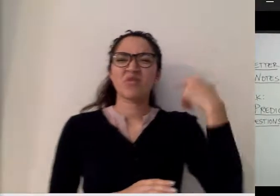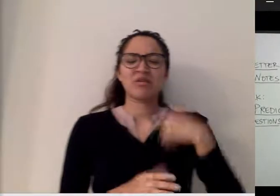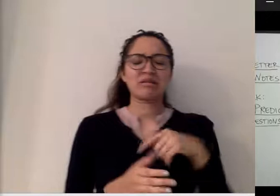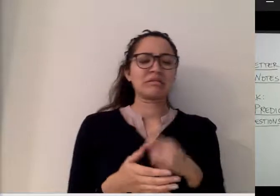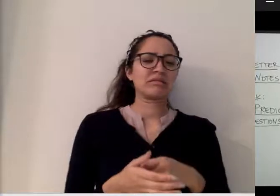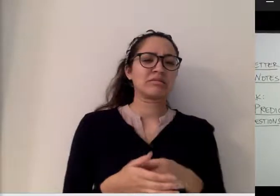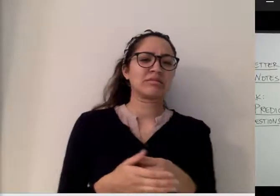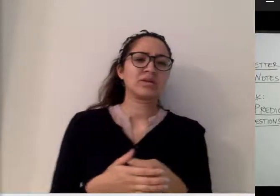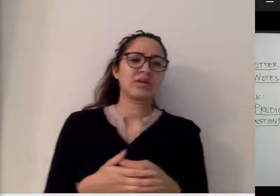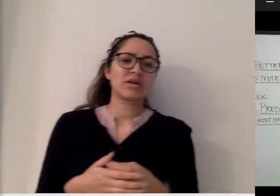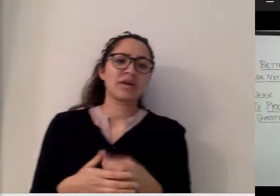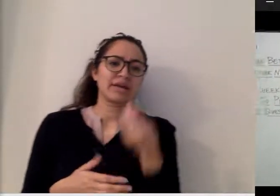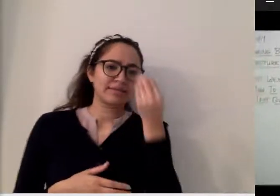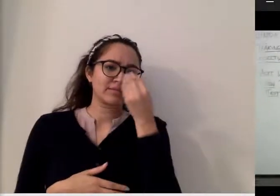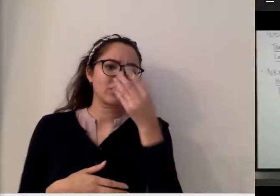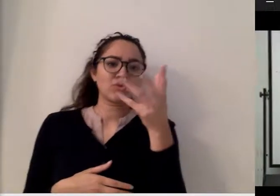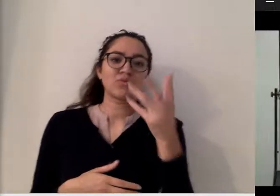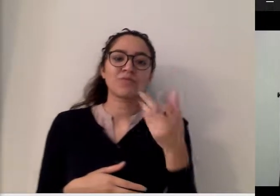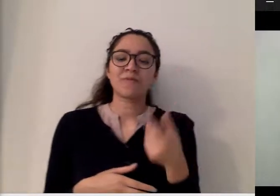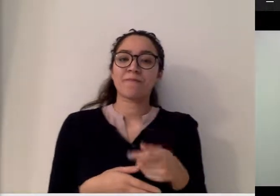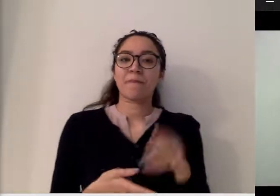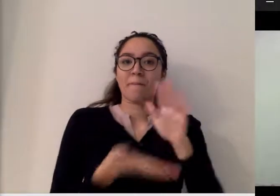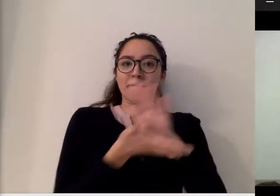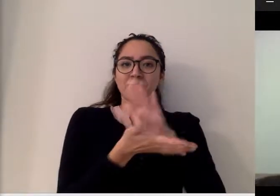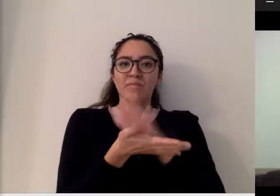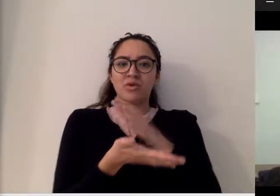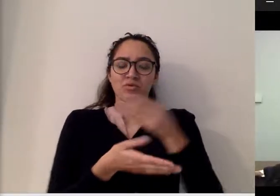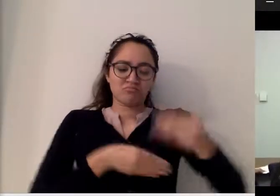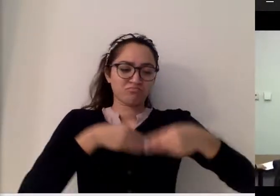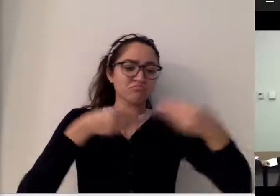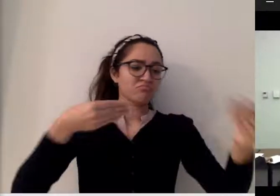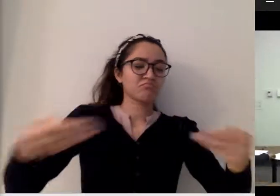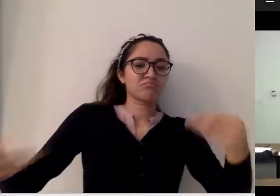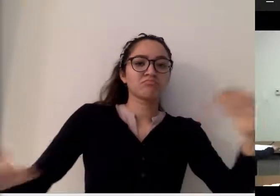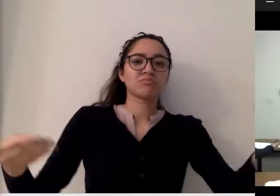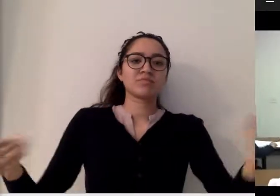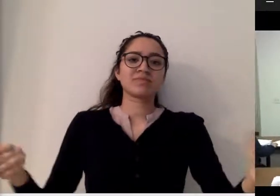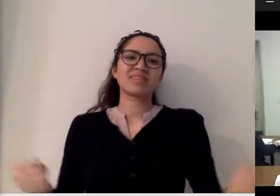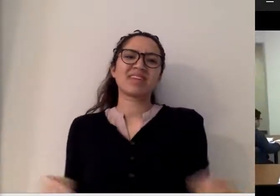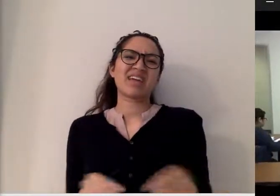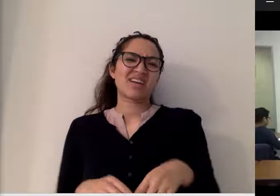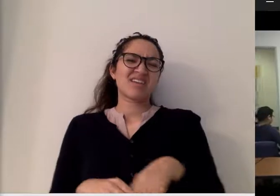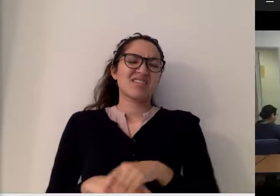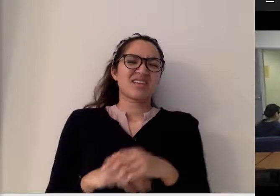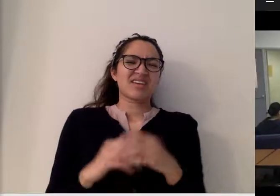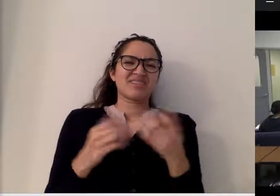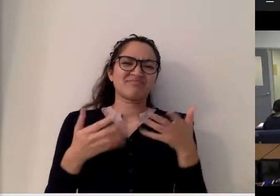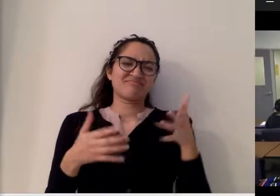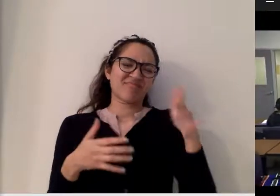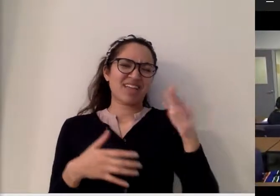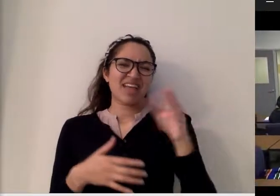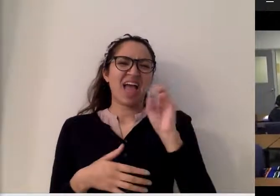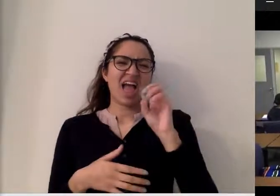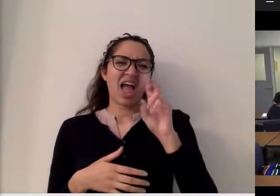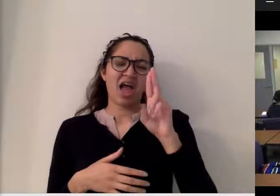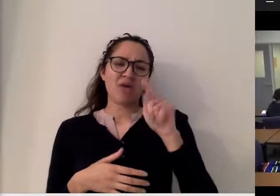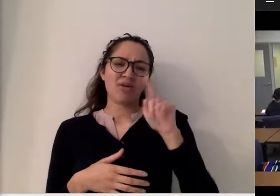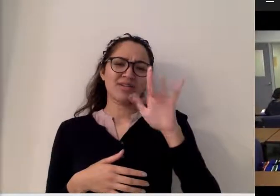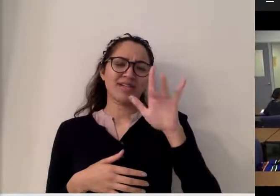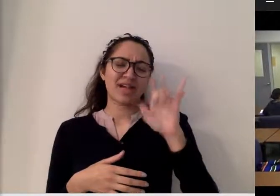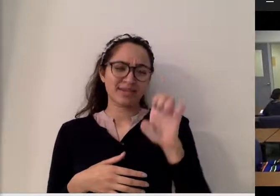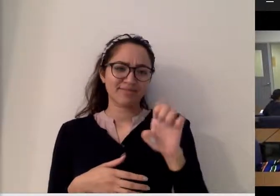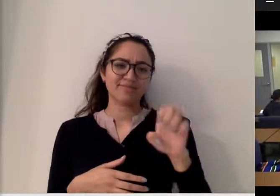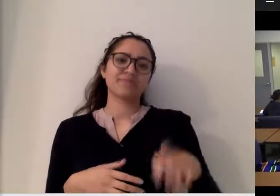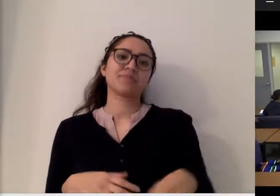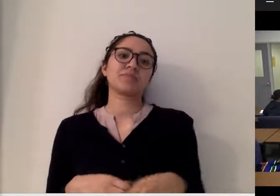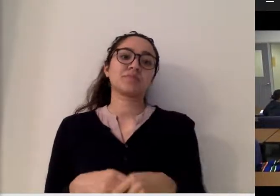handout that is sort of an outline of what I'm going to talk about. Hopefully I'll be able to get all the way through this today. There's